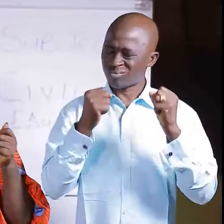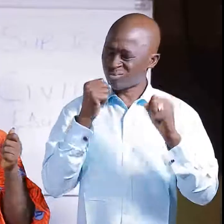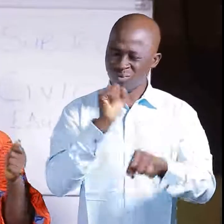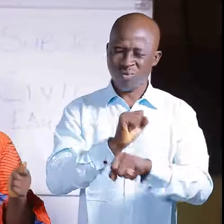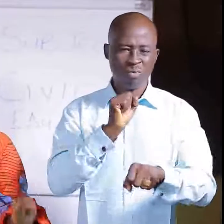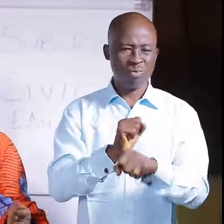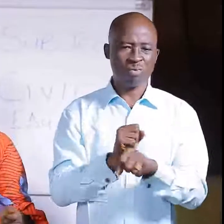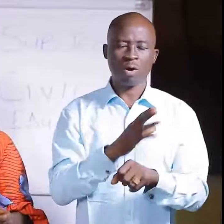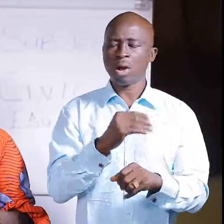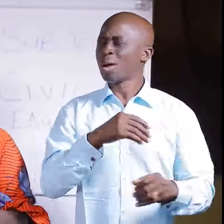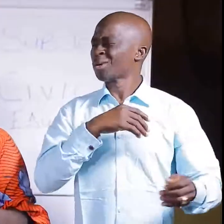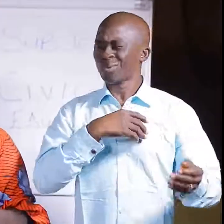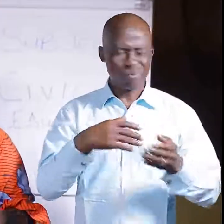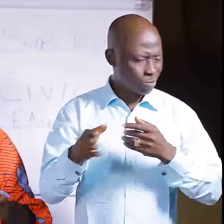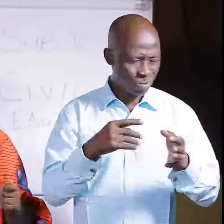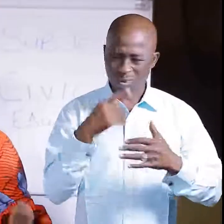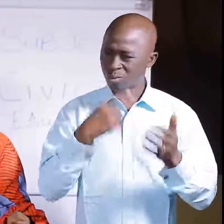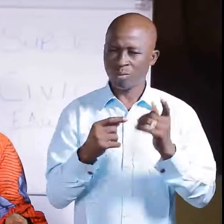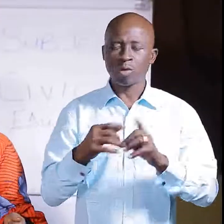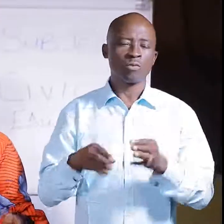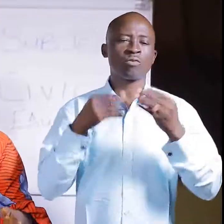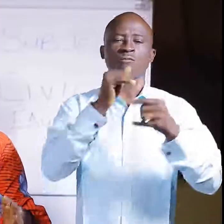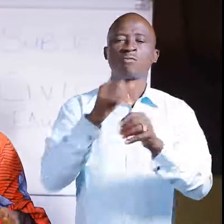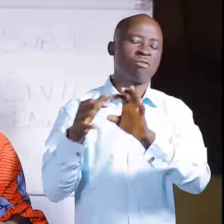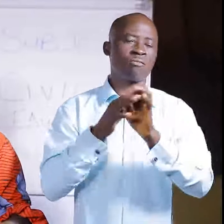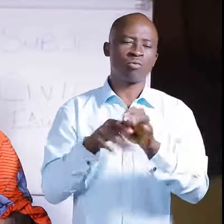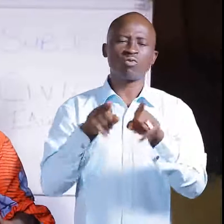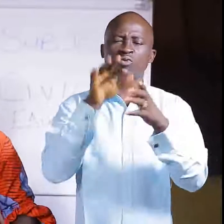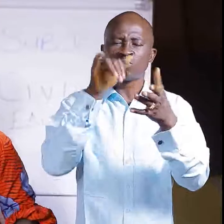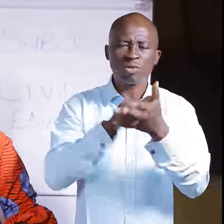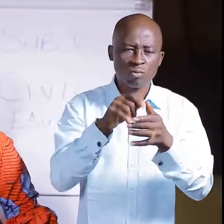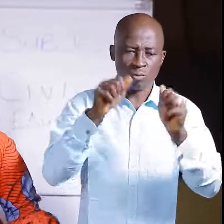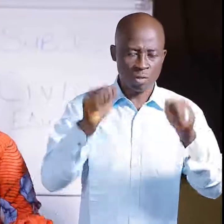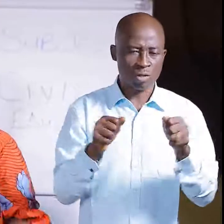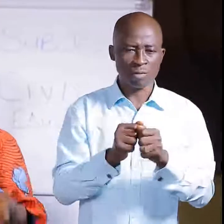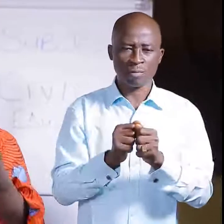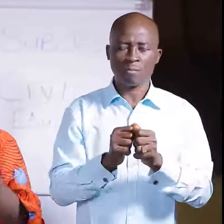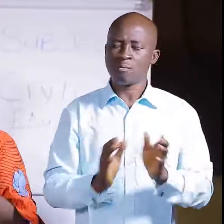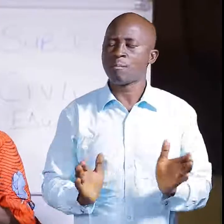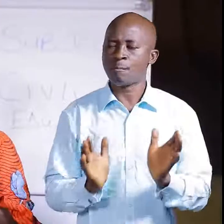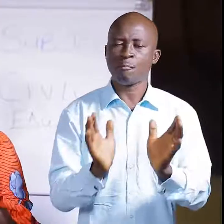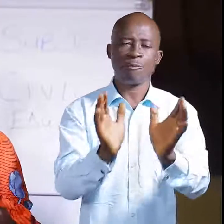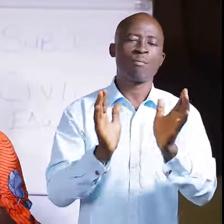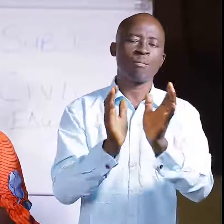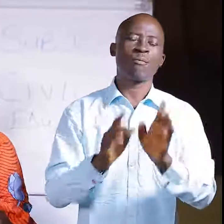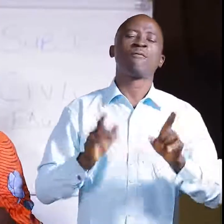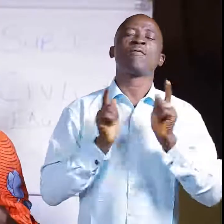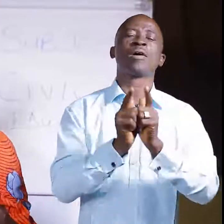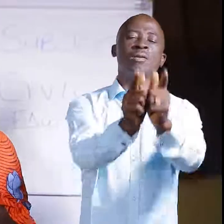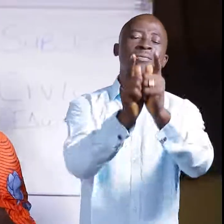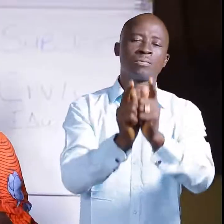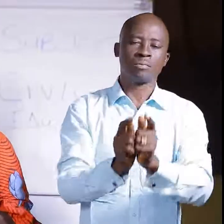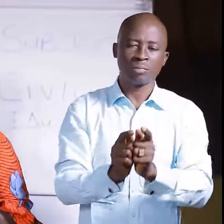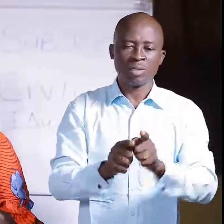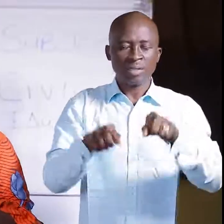and by all means to give your cooperation so that you can move along. So